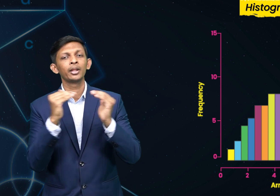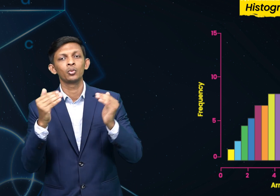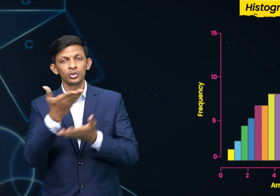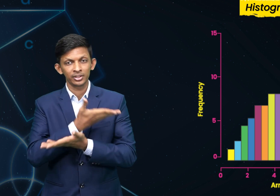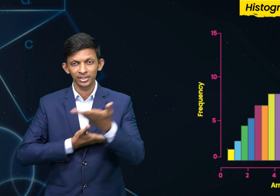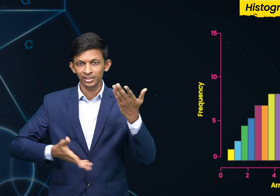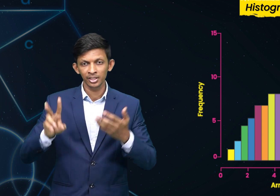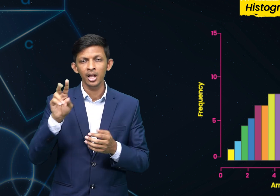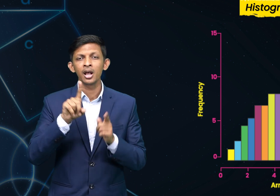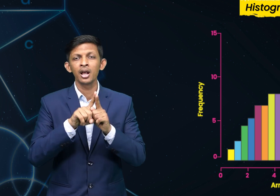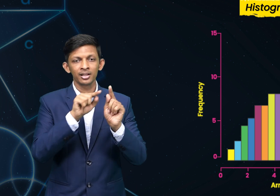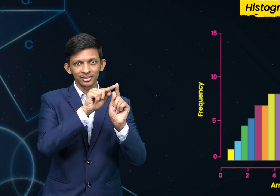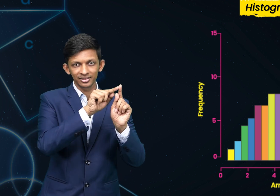frequency.